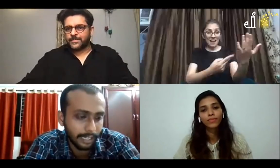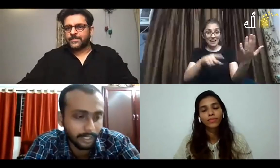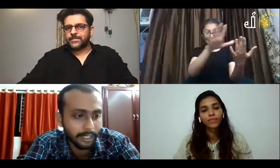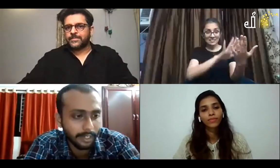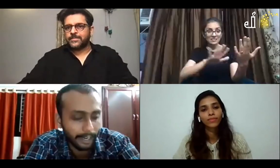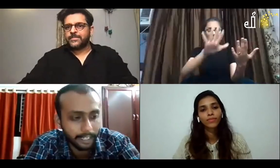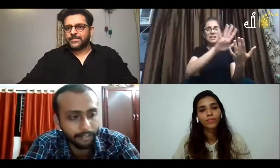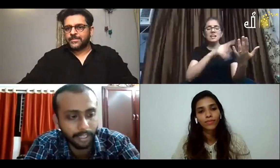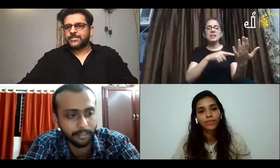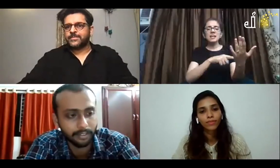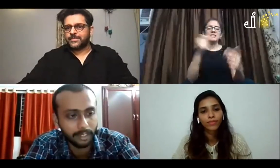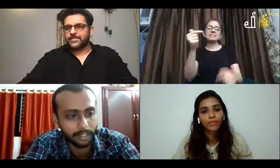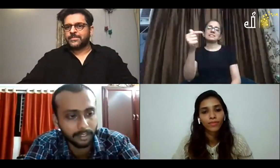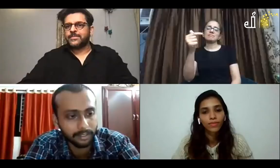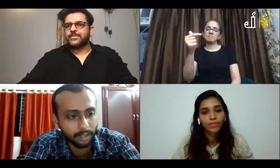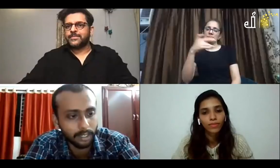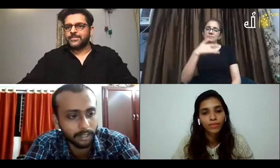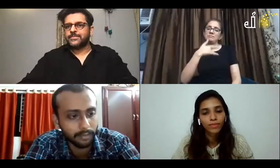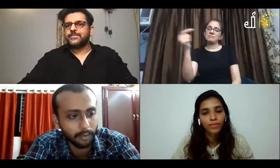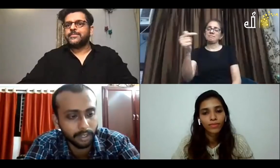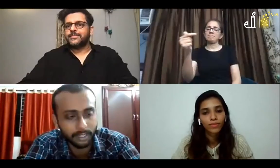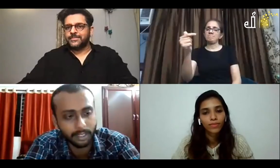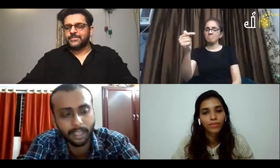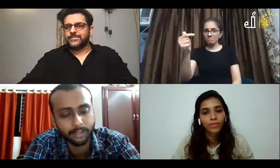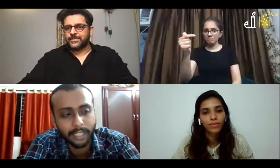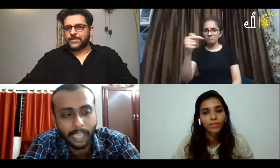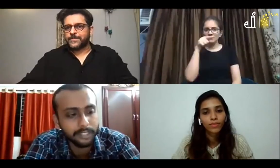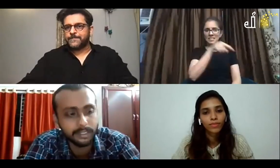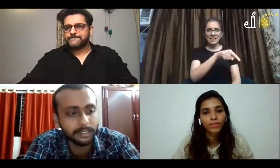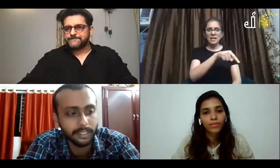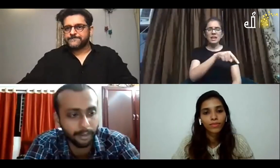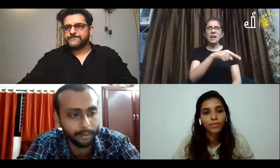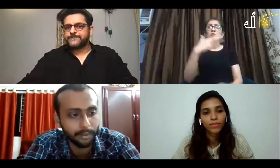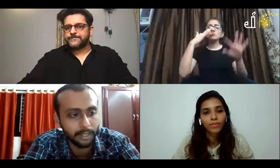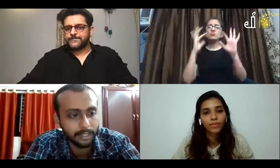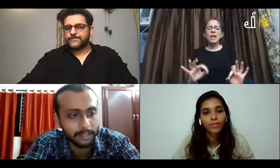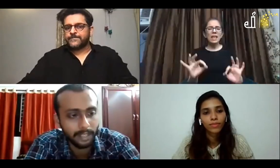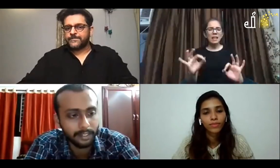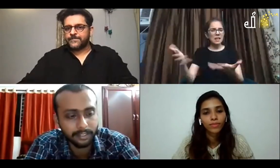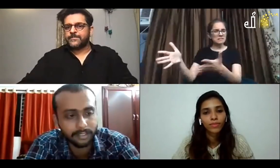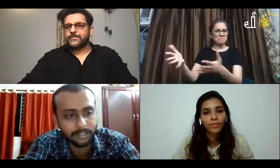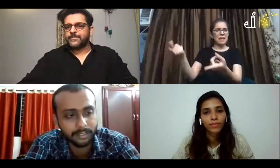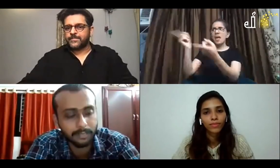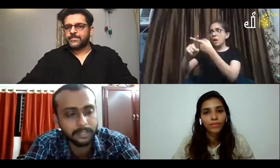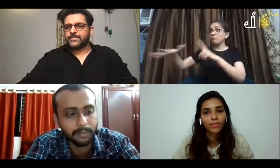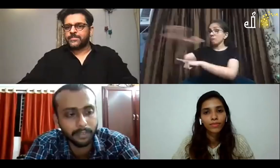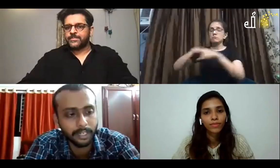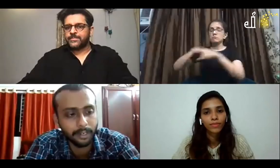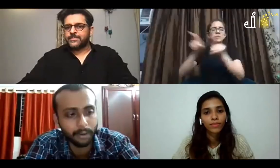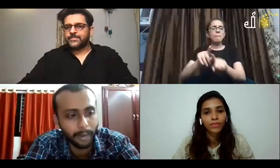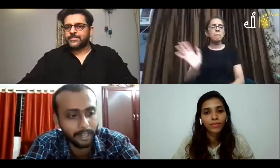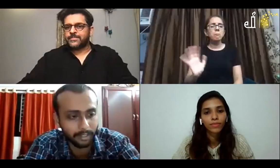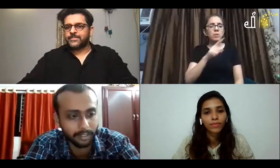is actually in a negative way. That is not what actually happens in the scenario. That seems